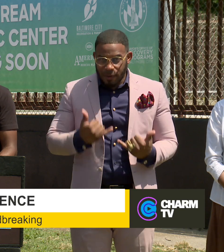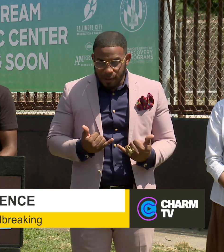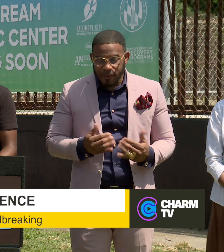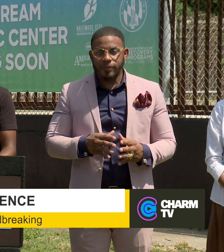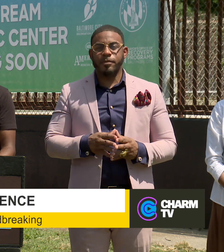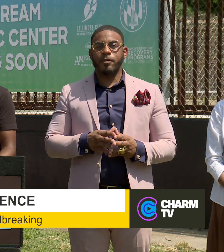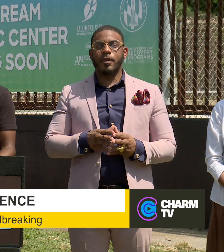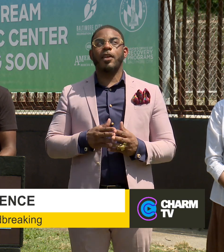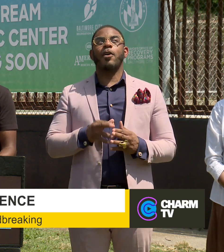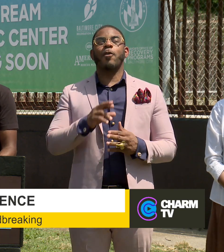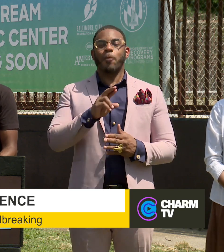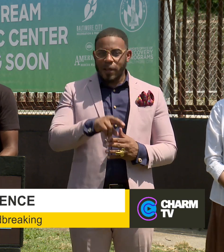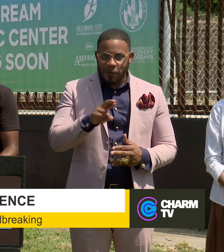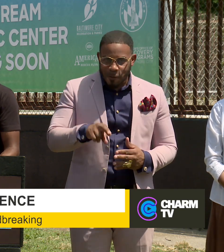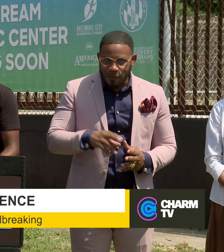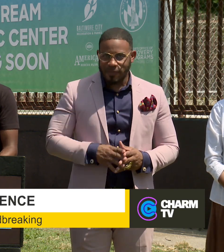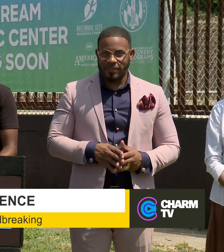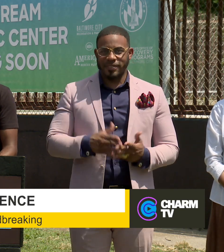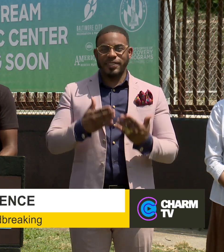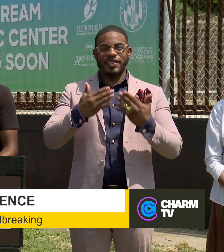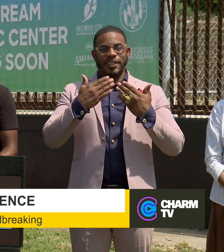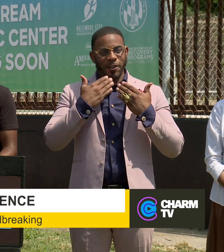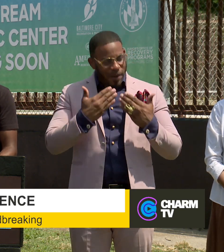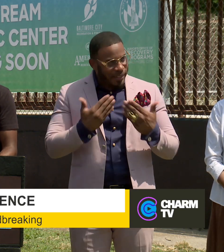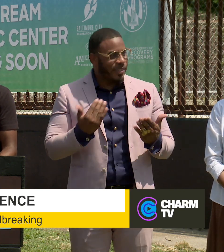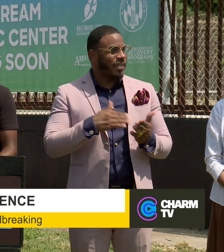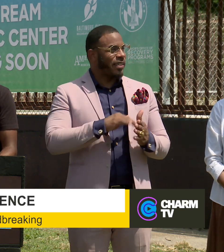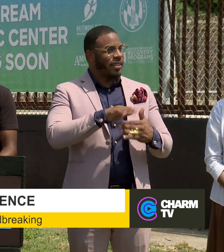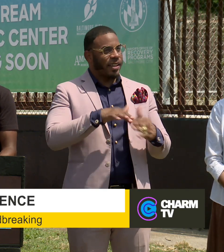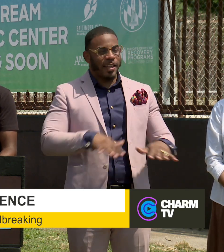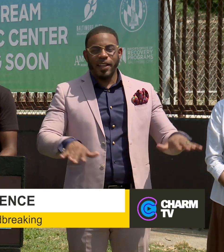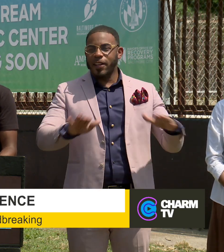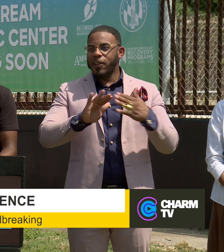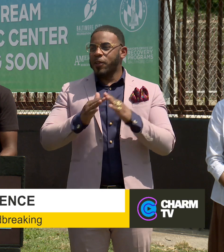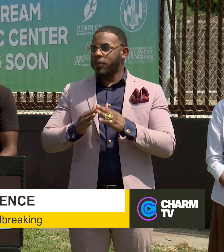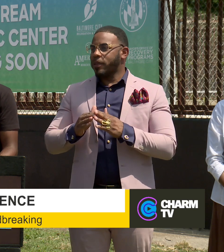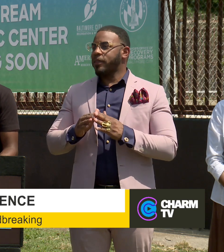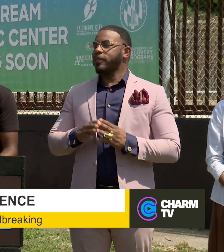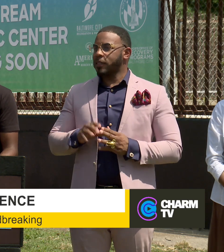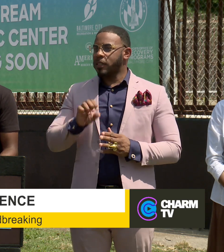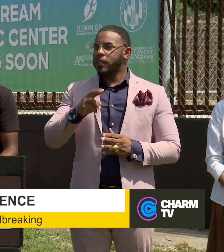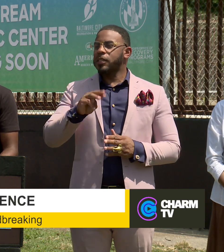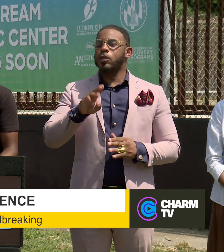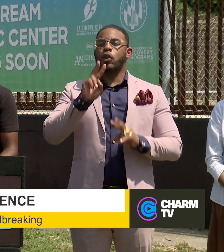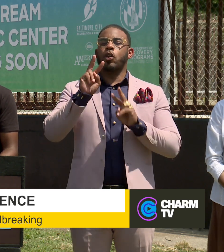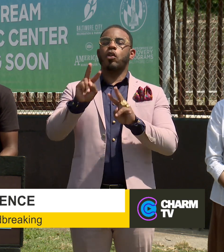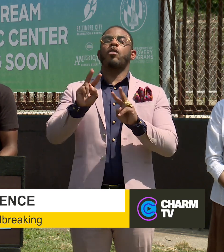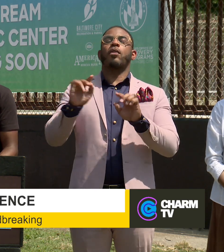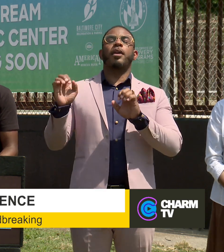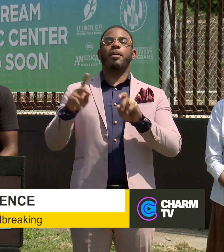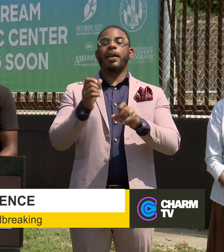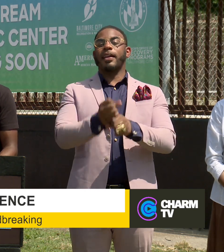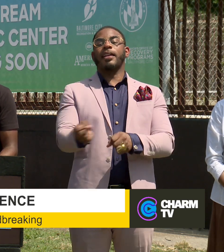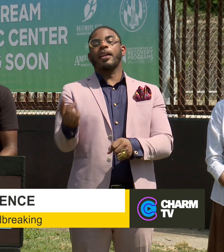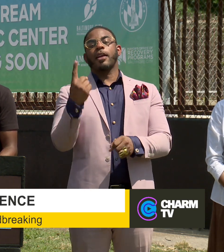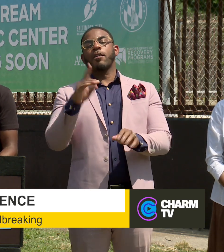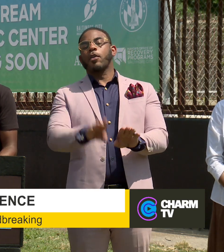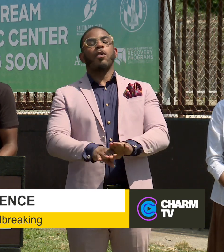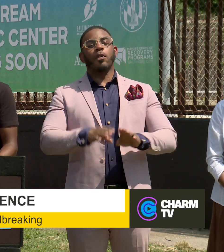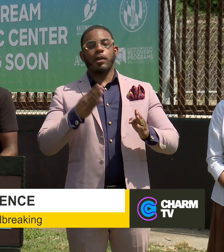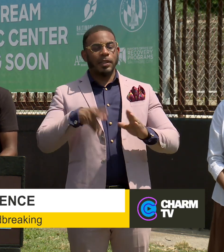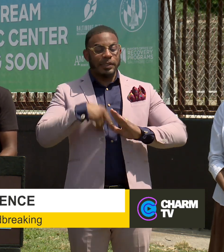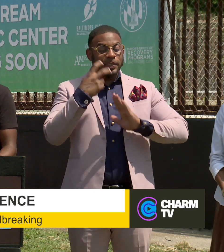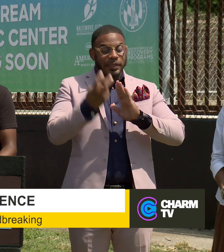now, restrooms. Congratulations again to the entire community of Chum. We look forward to coming back next year to